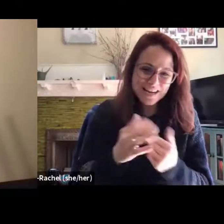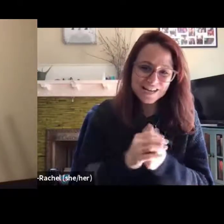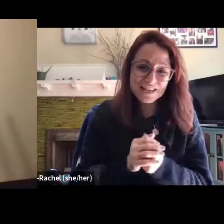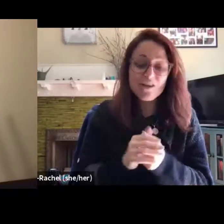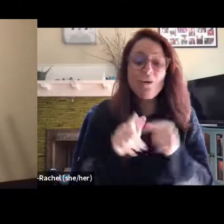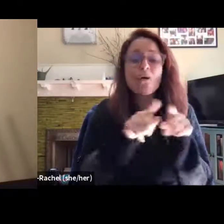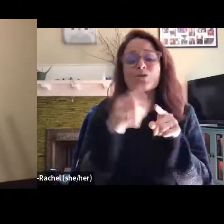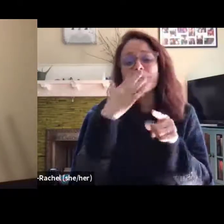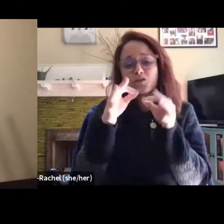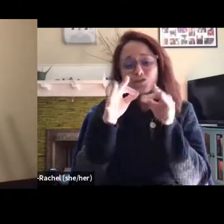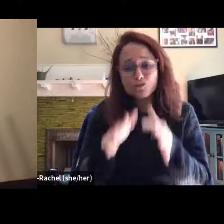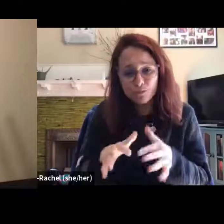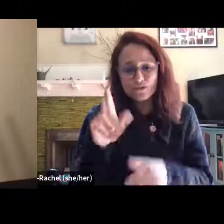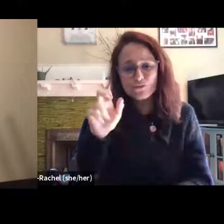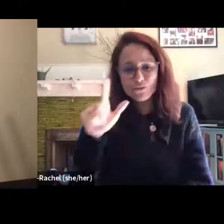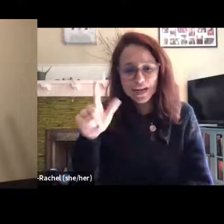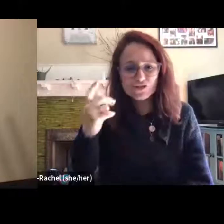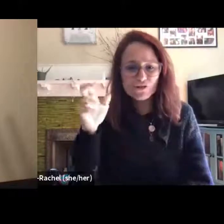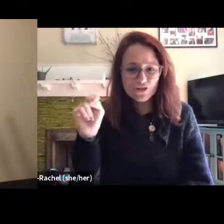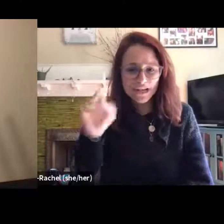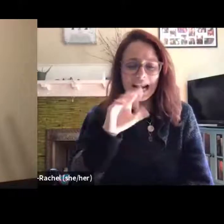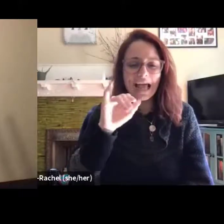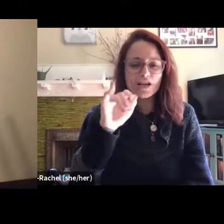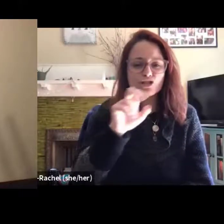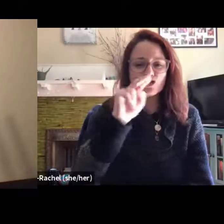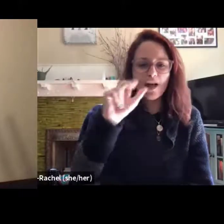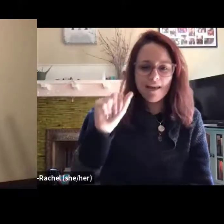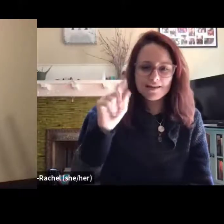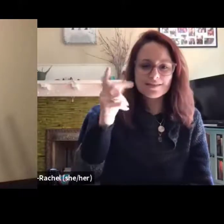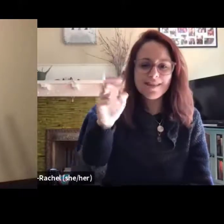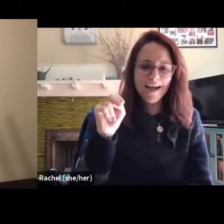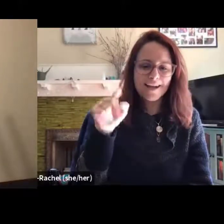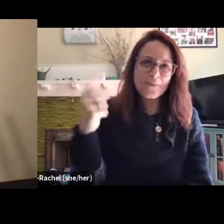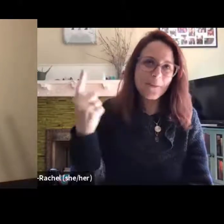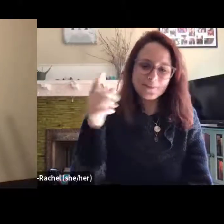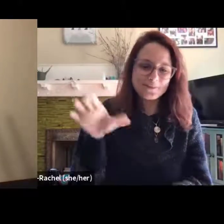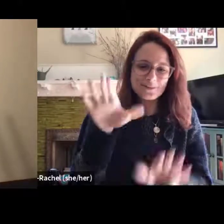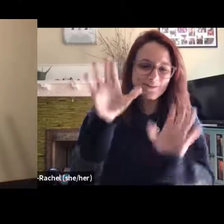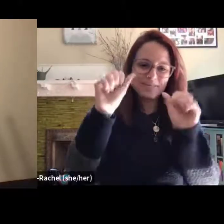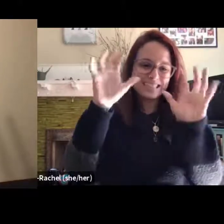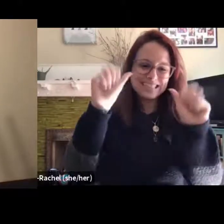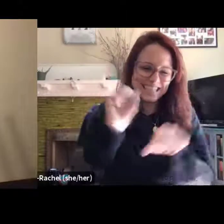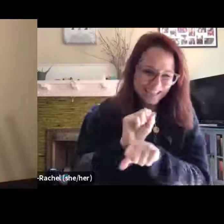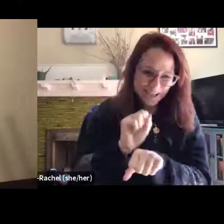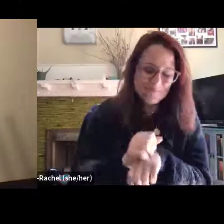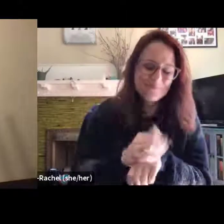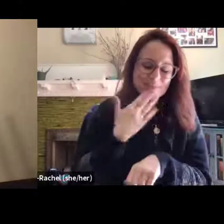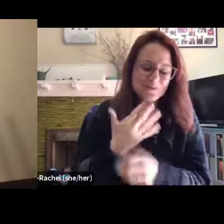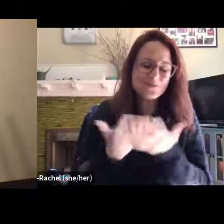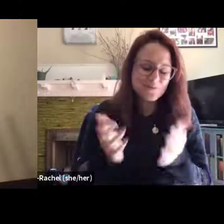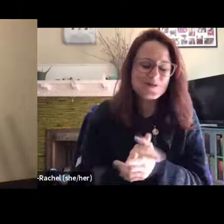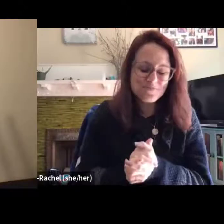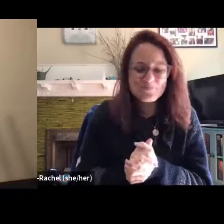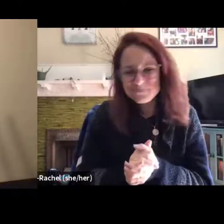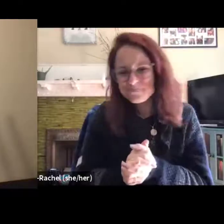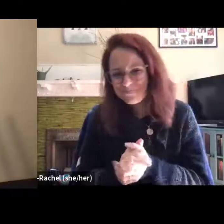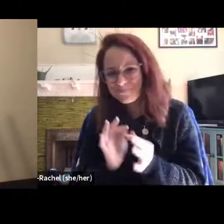our interpreters, Rachel and Jenna. You guys always do a fantastic job, and we appreciate